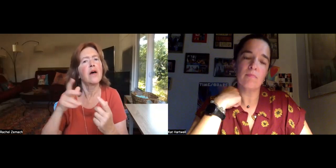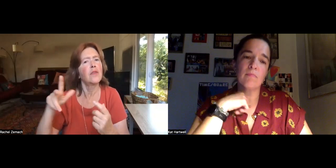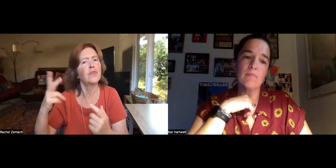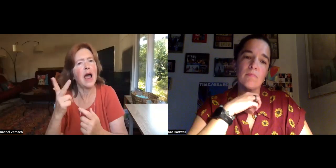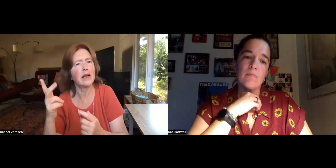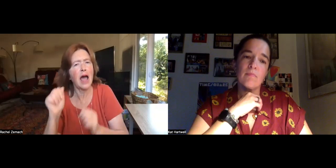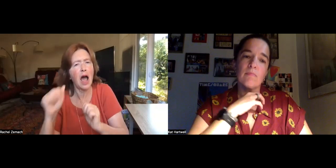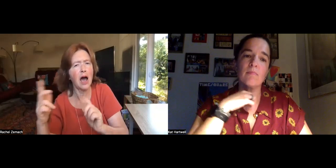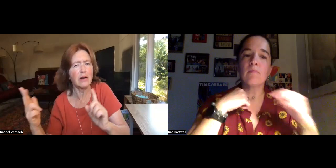they can,